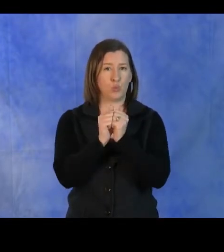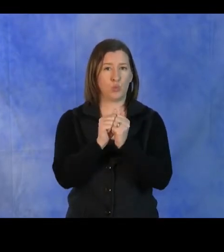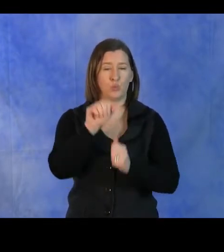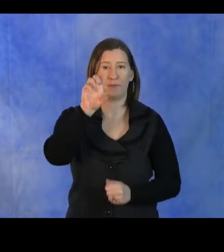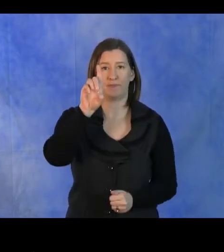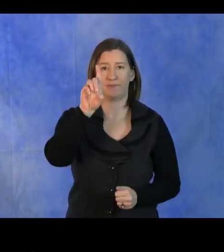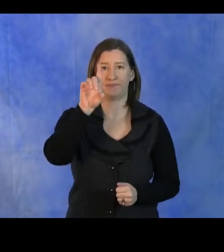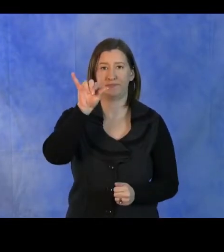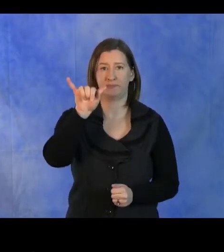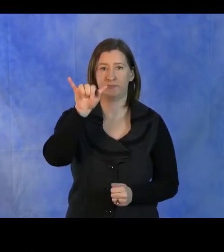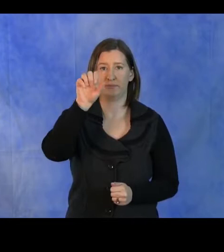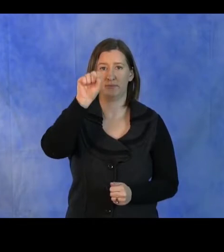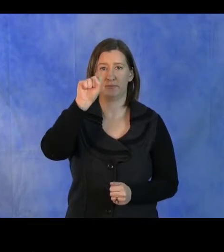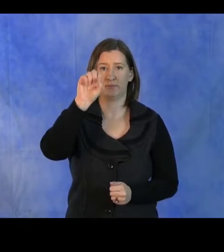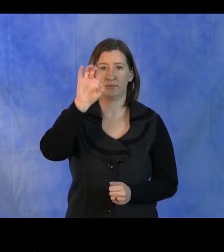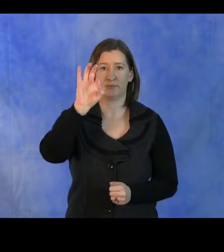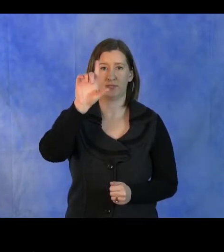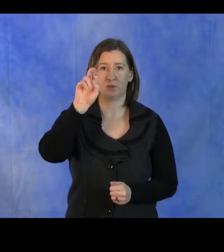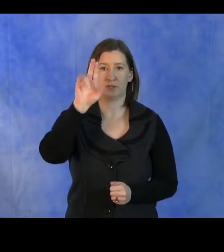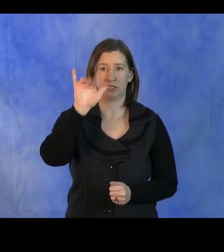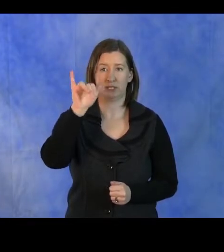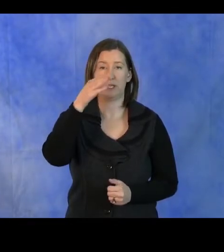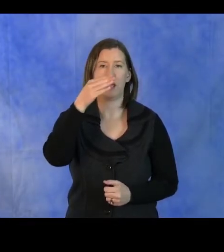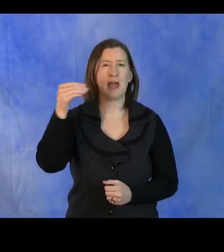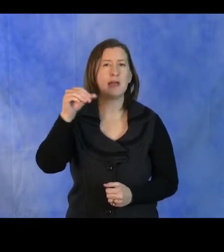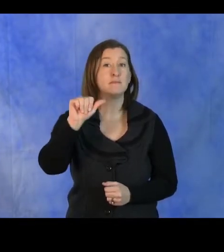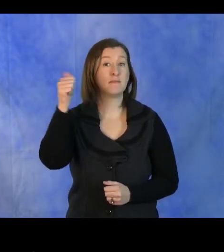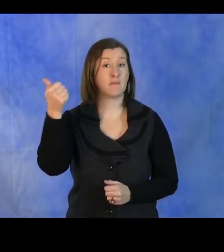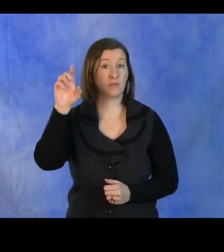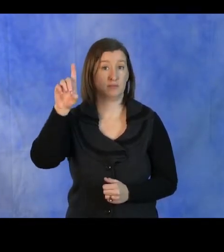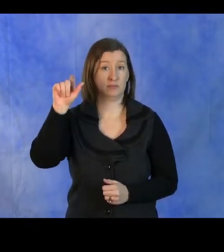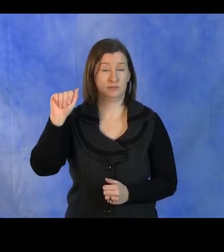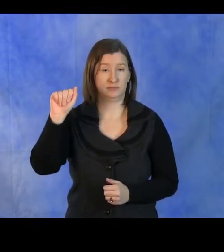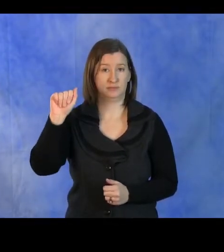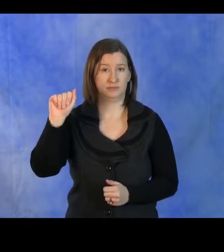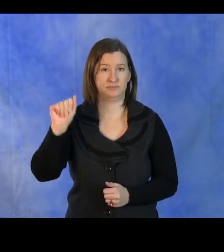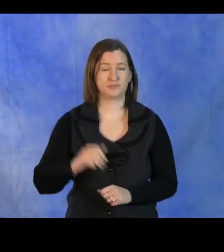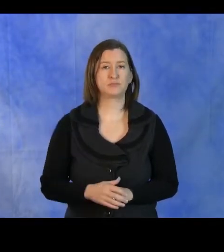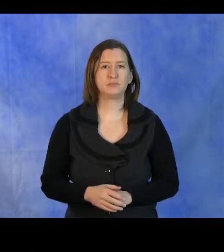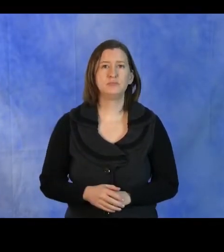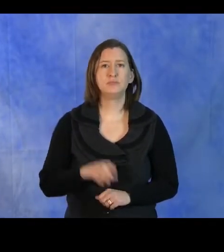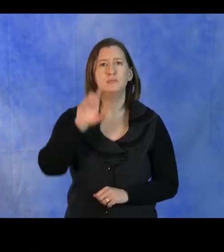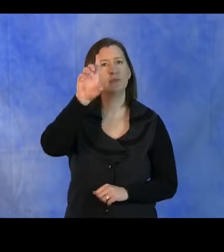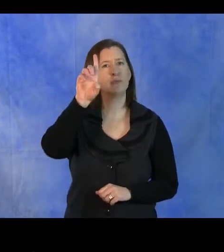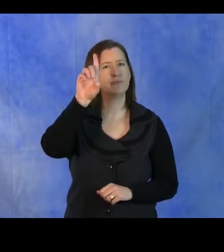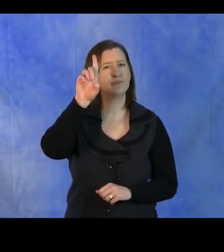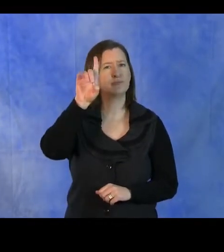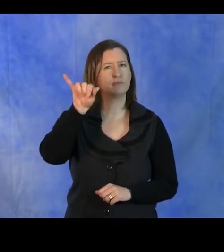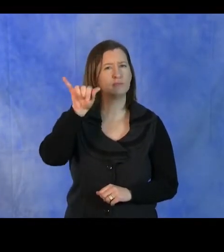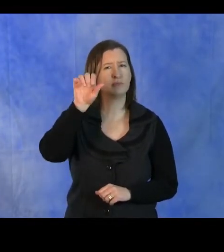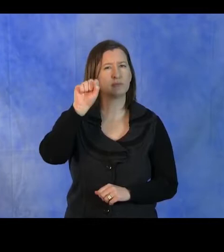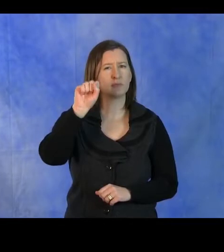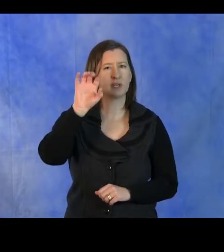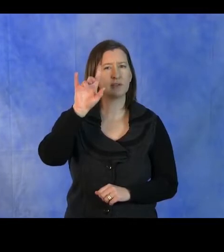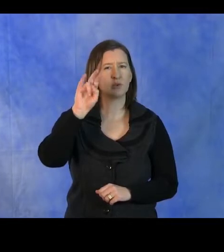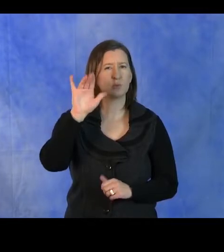We will discuss modifications for students with dysfluency and other disabilities.